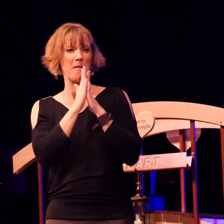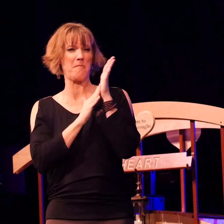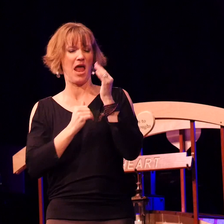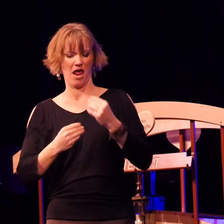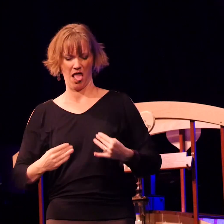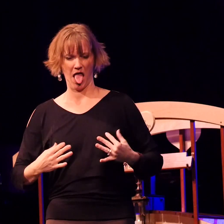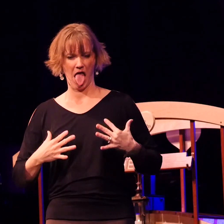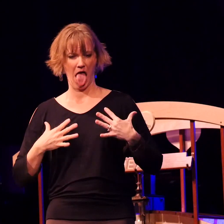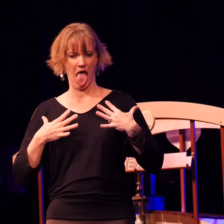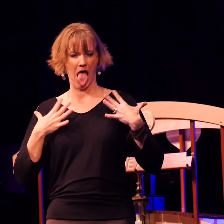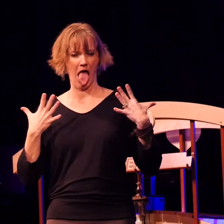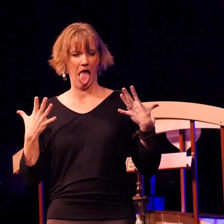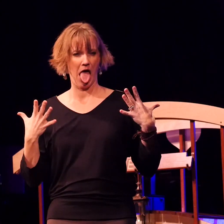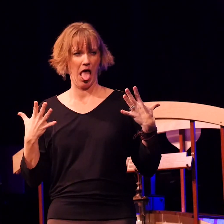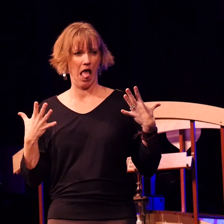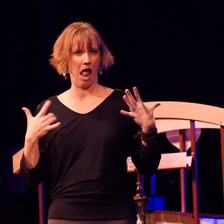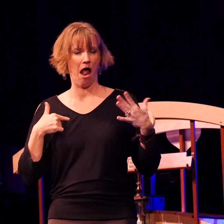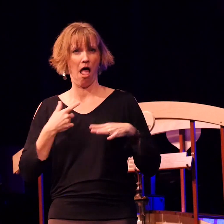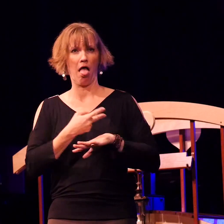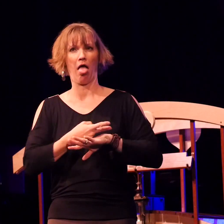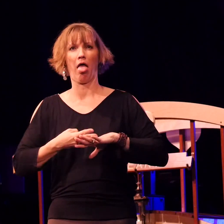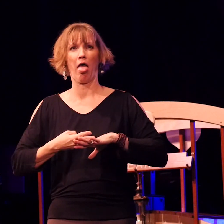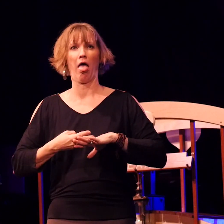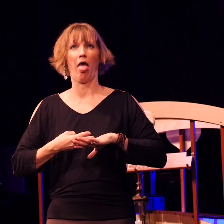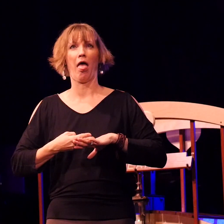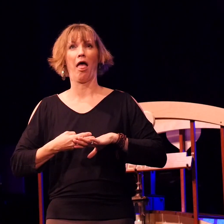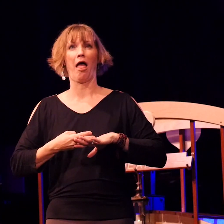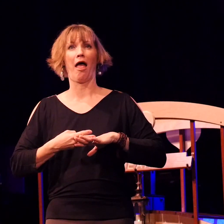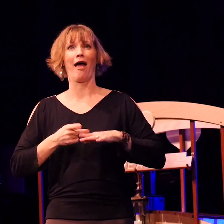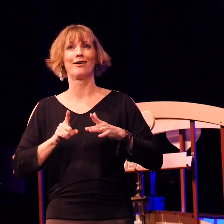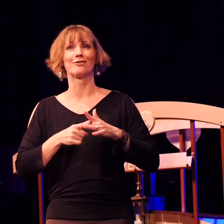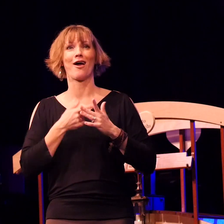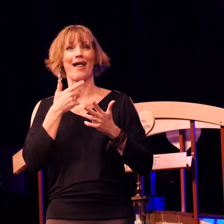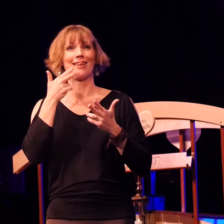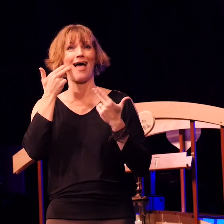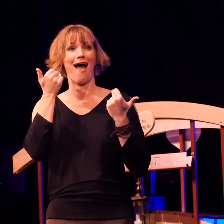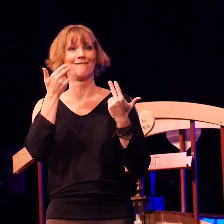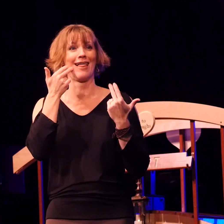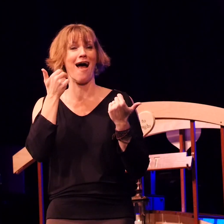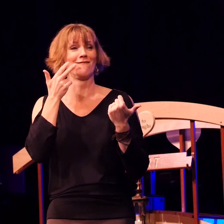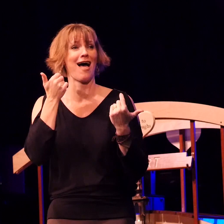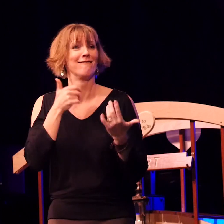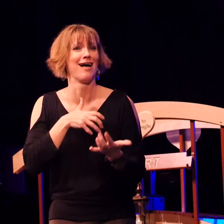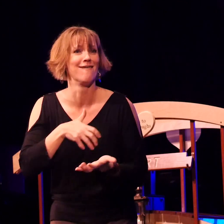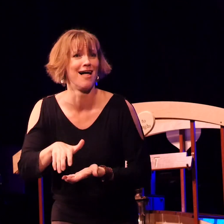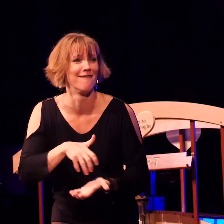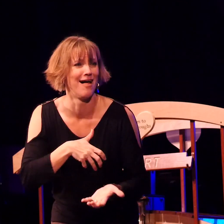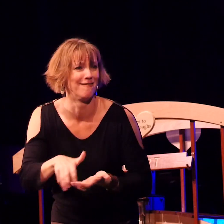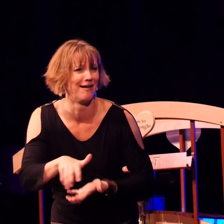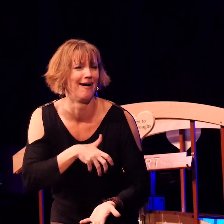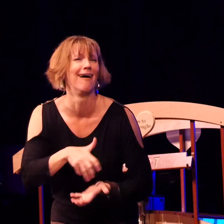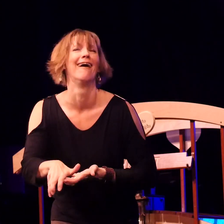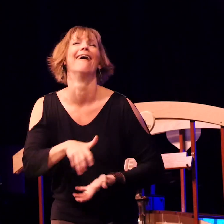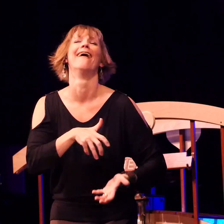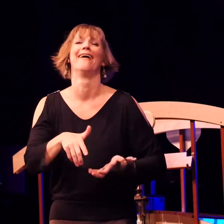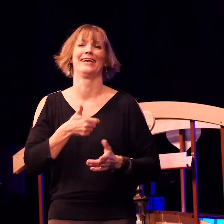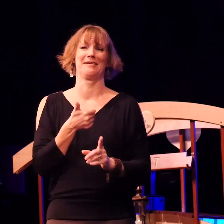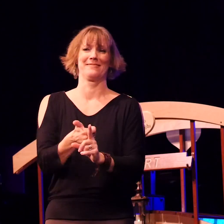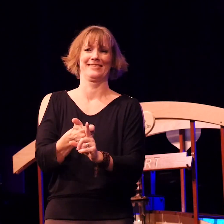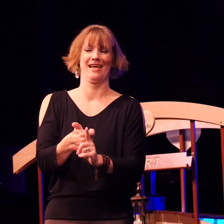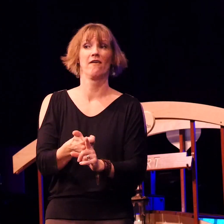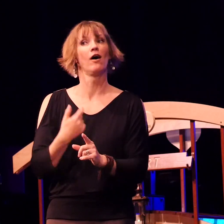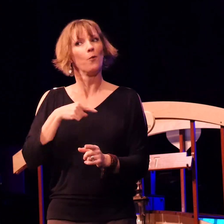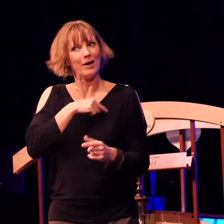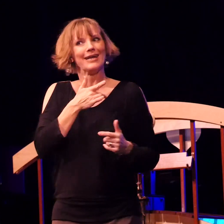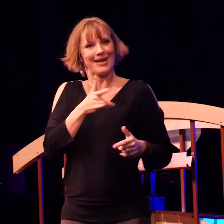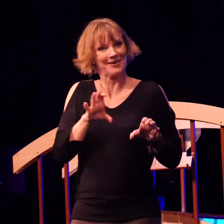me." And he says he laid there stunned and then started laughing hysterically at himself. Well, we tend to do this a lot in